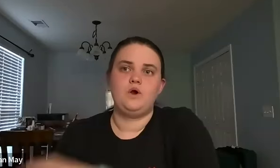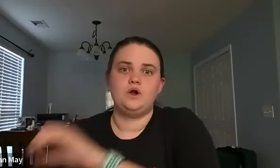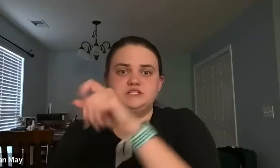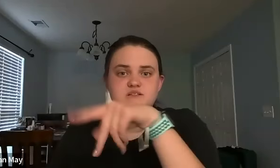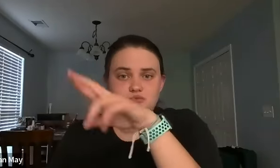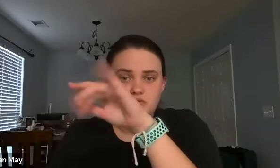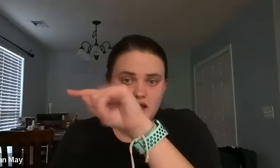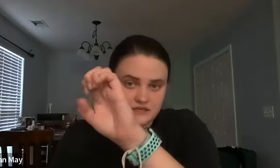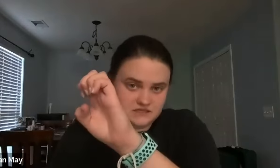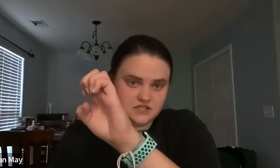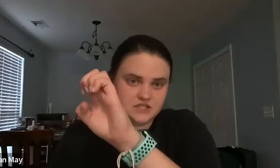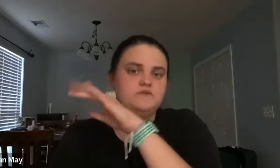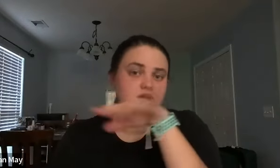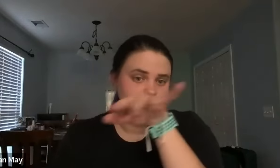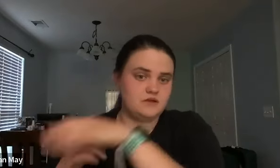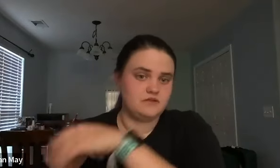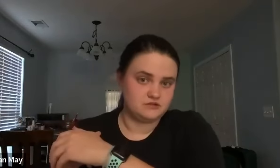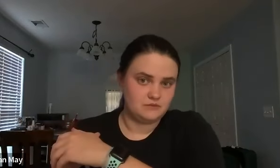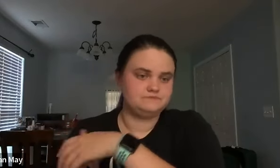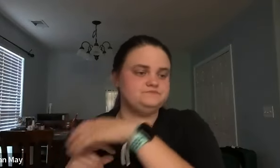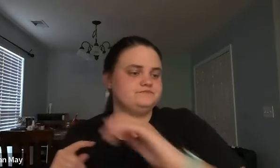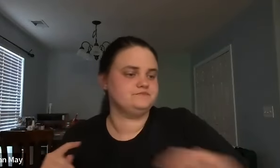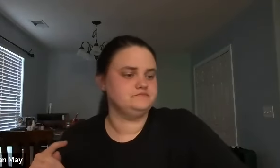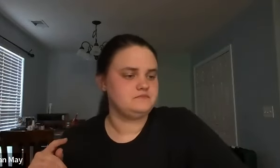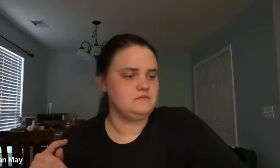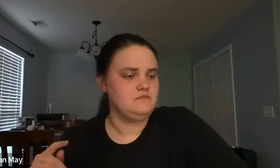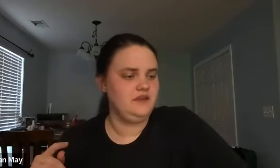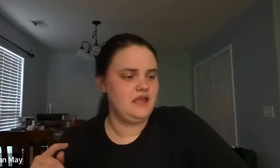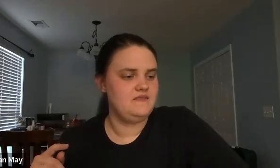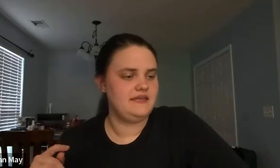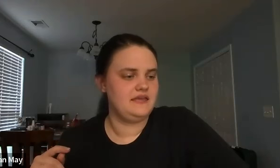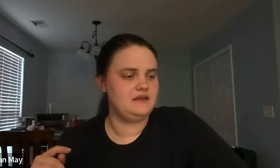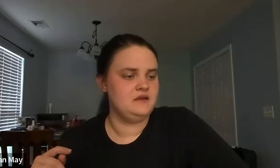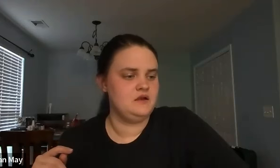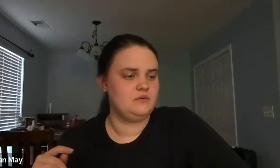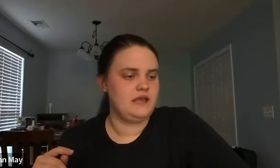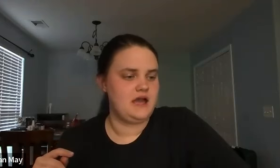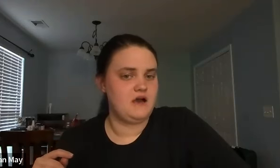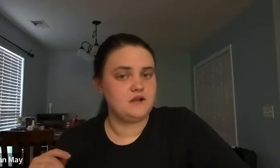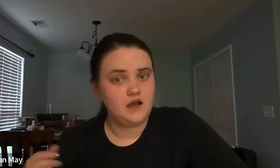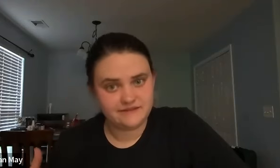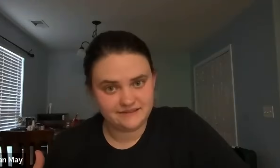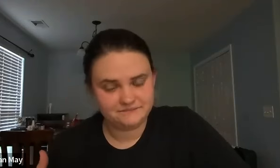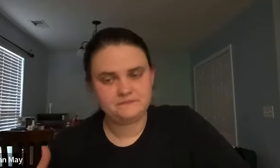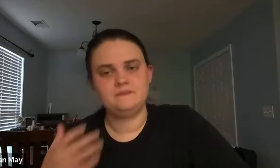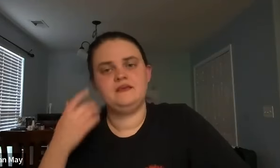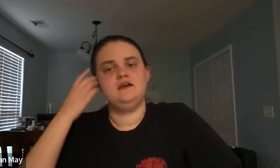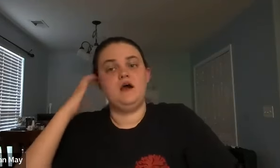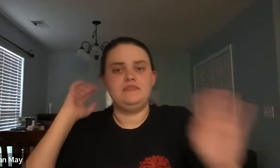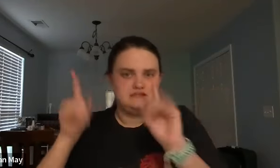or Sprite, you would finger spell those out. And then we have coffee and then